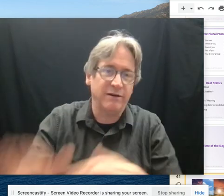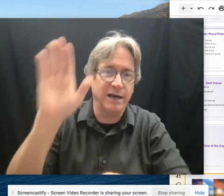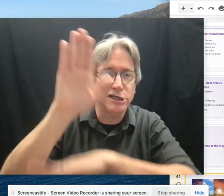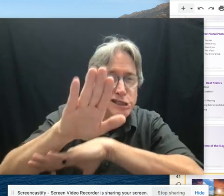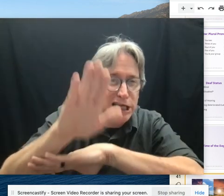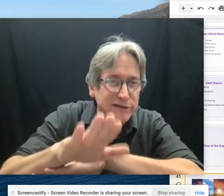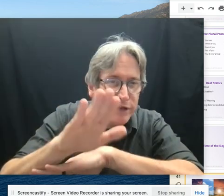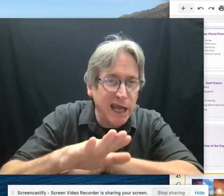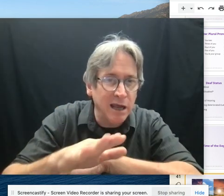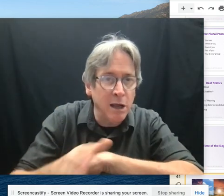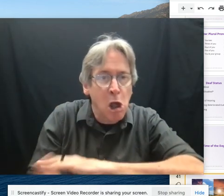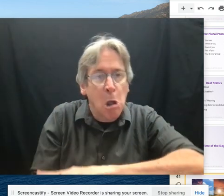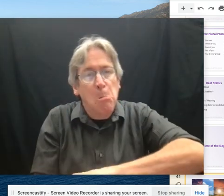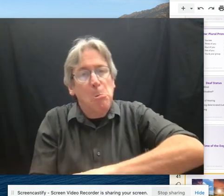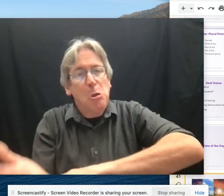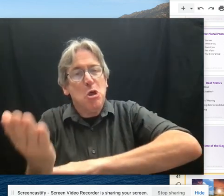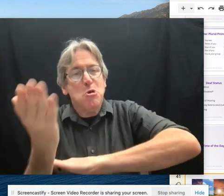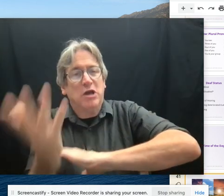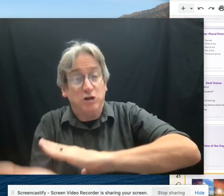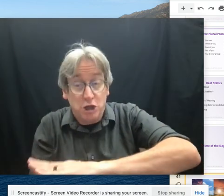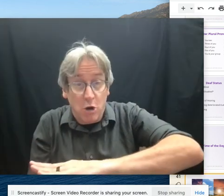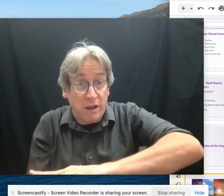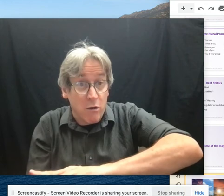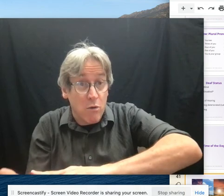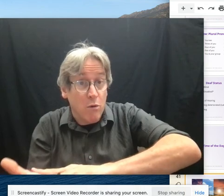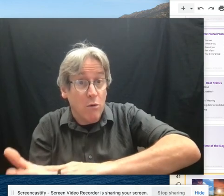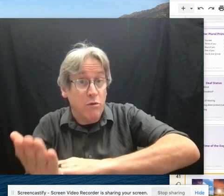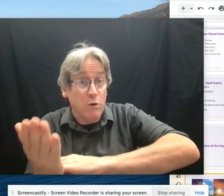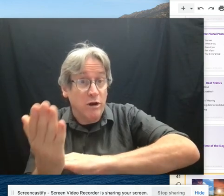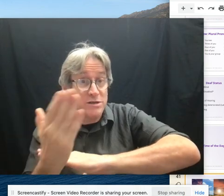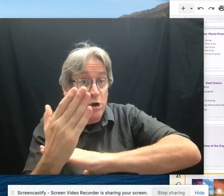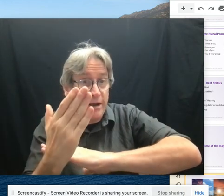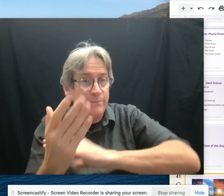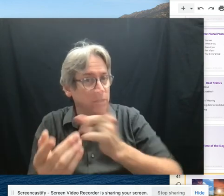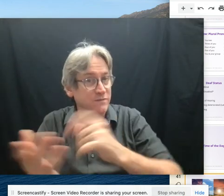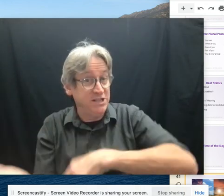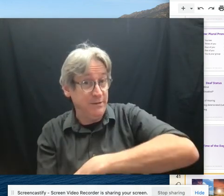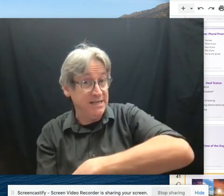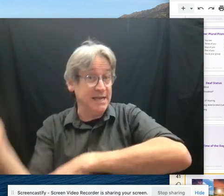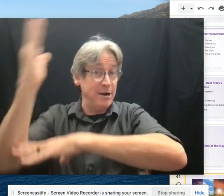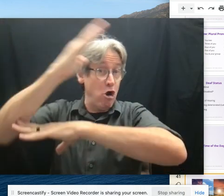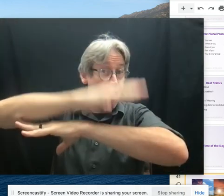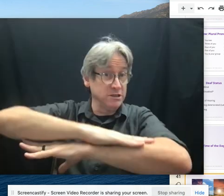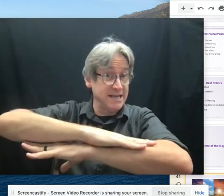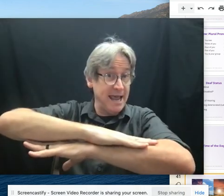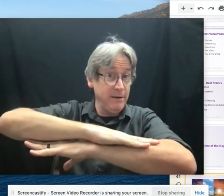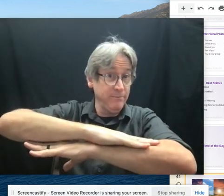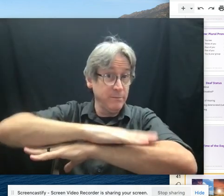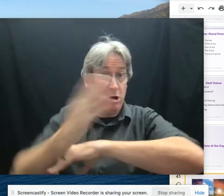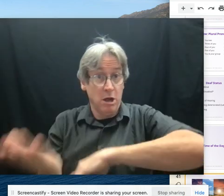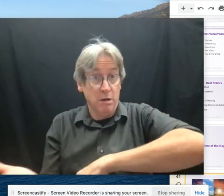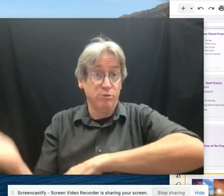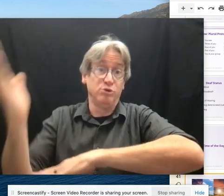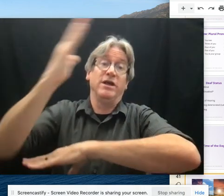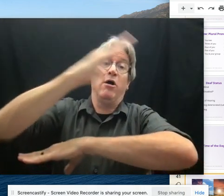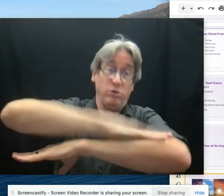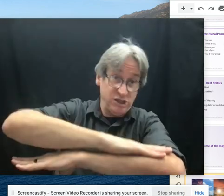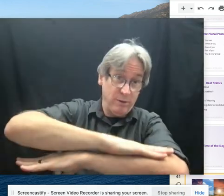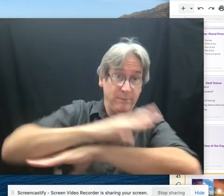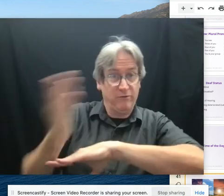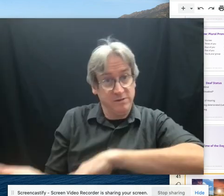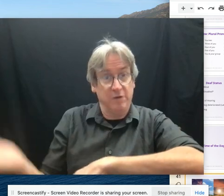see variations. Evening, you can show like, the morning was going. You've seen me sign all day.